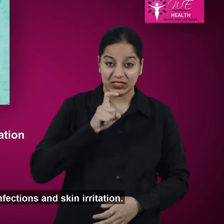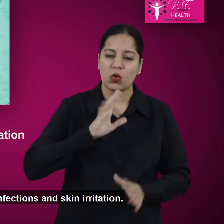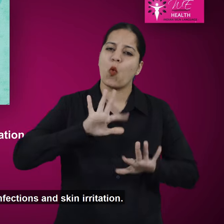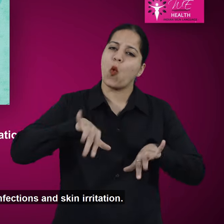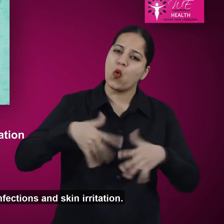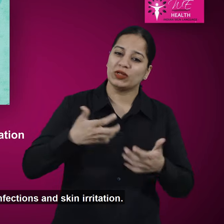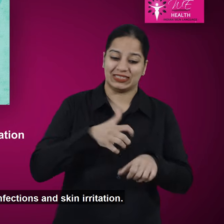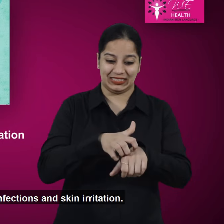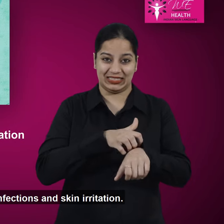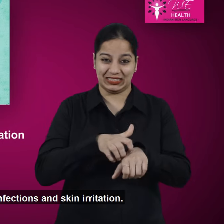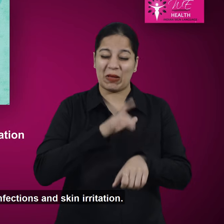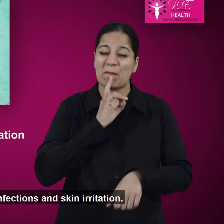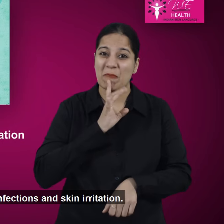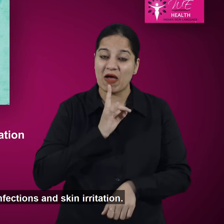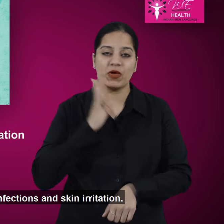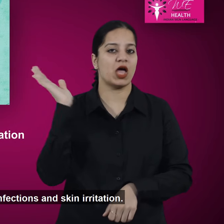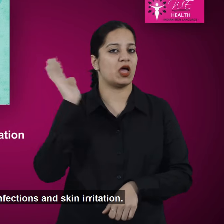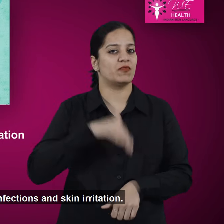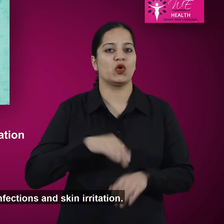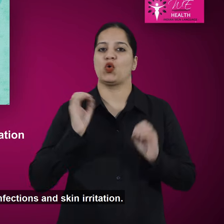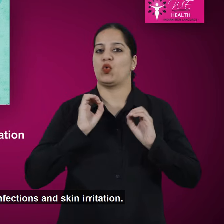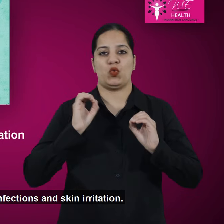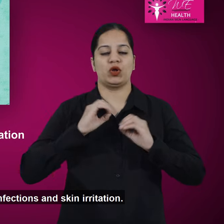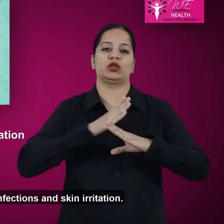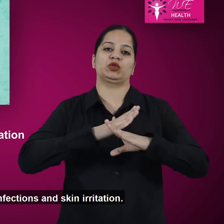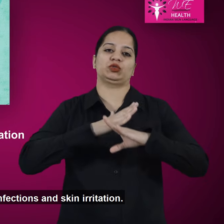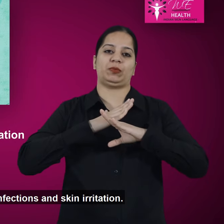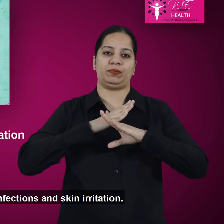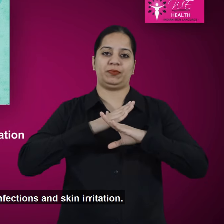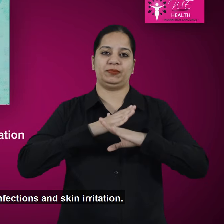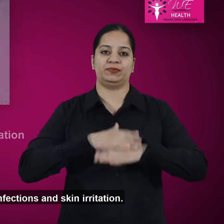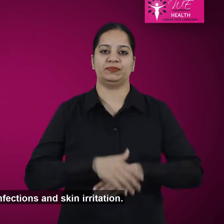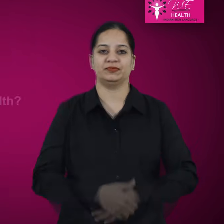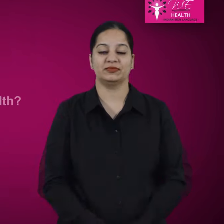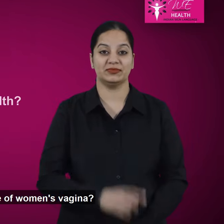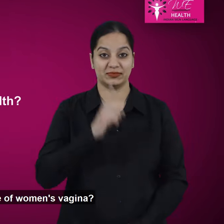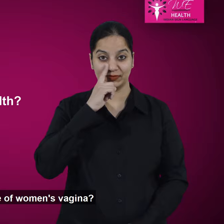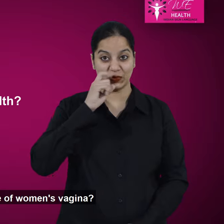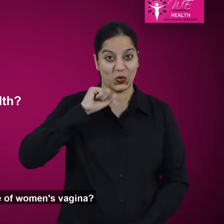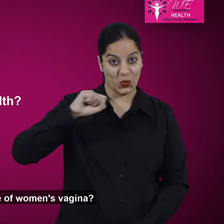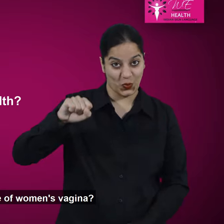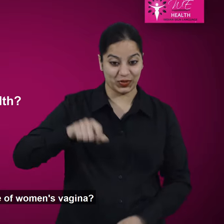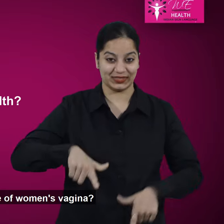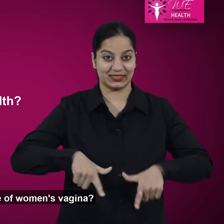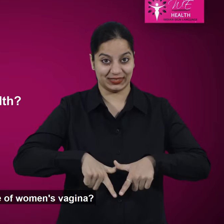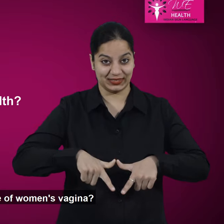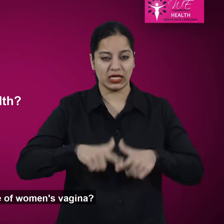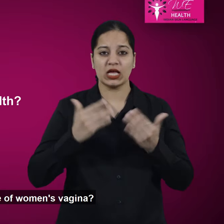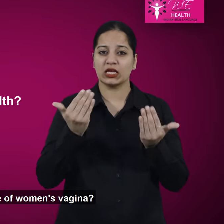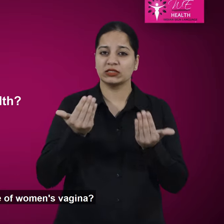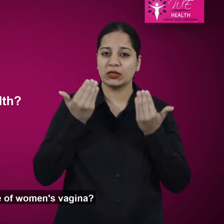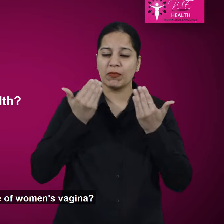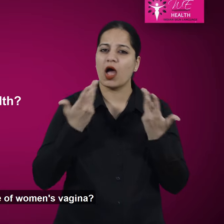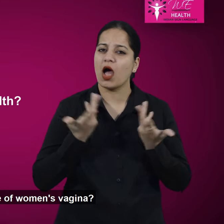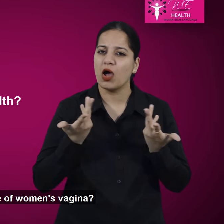It also helps to avoid infections and skin irritation. How to take care of women's vagina?